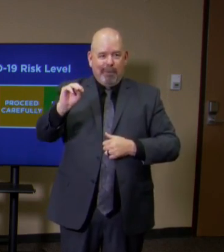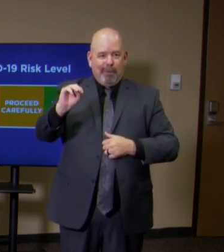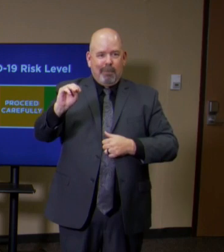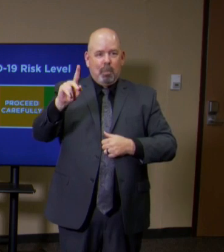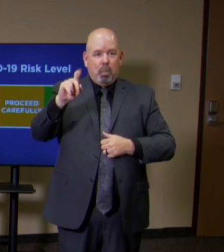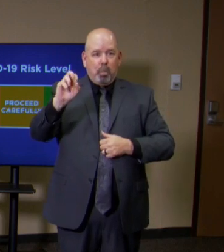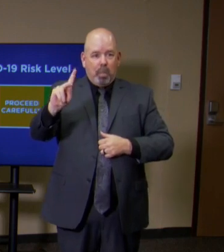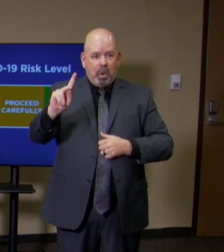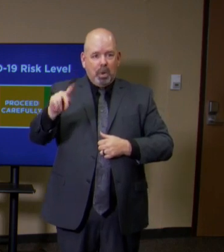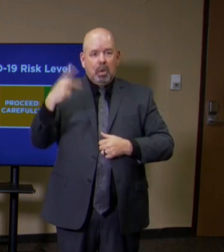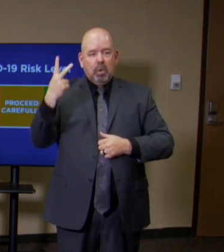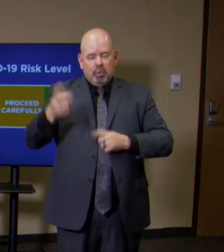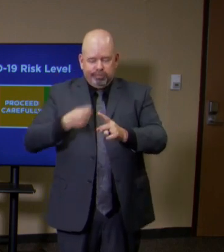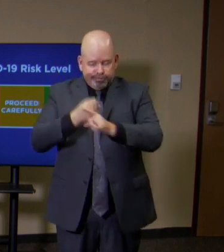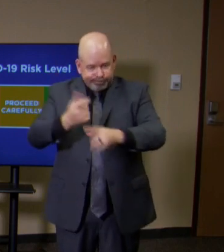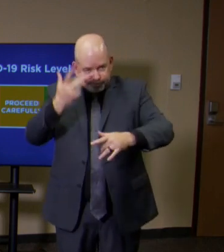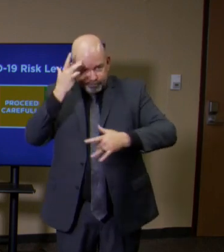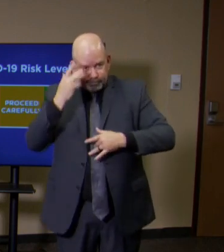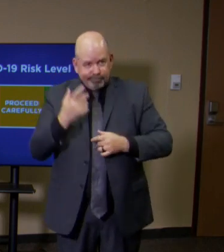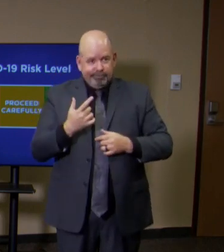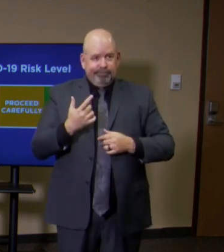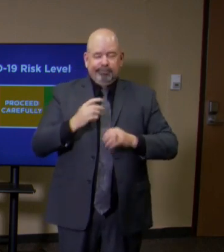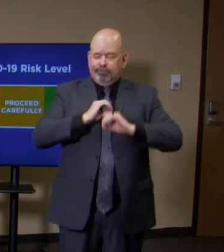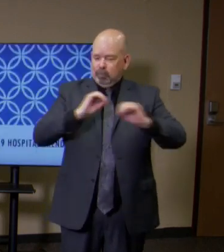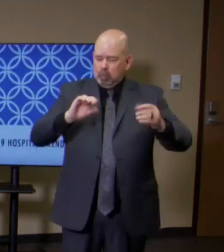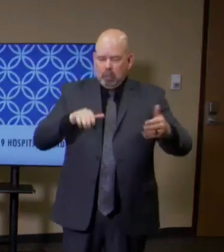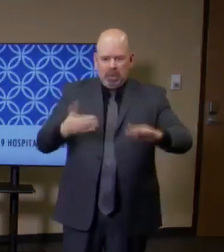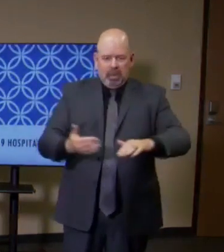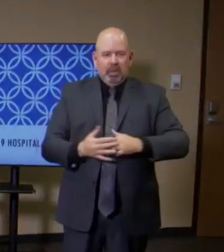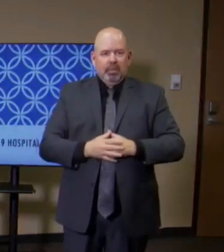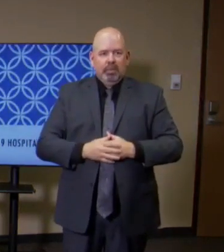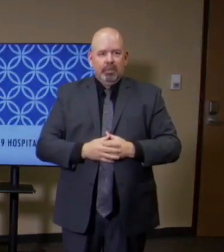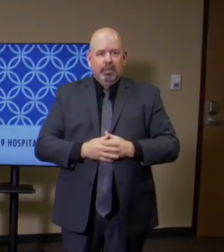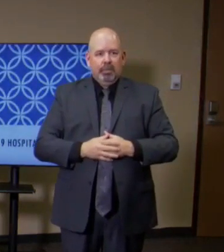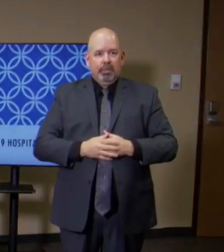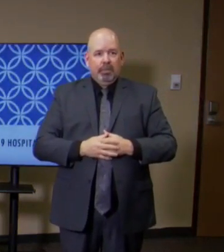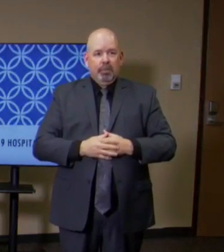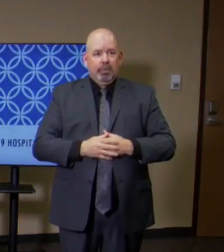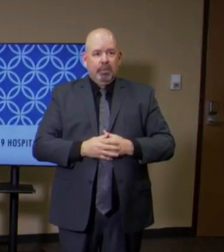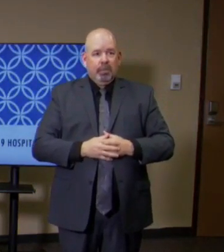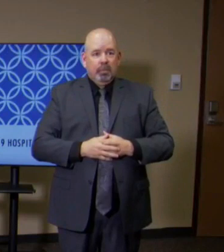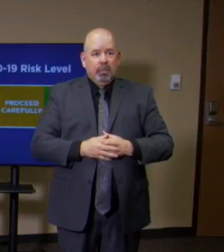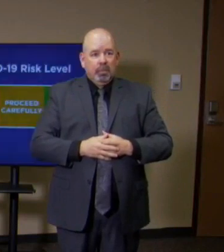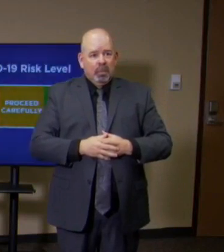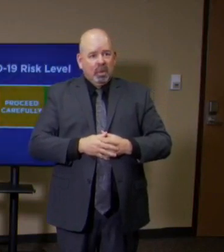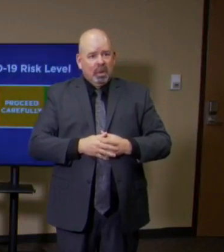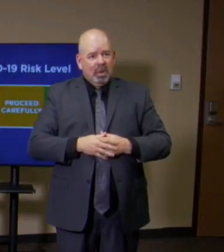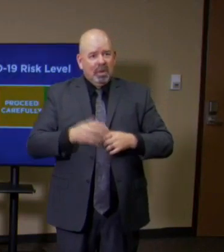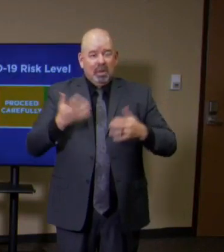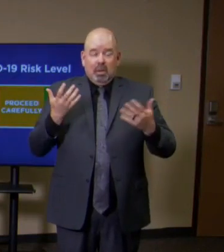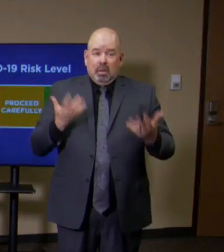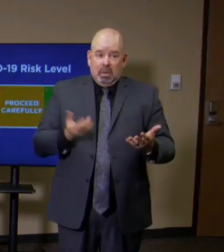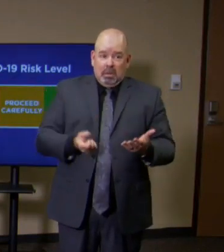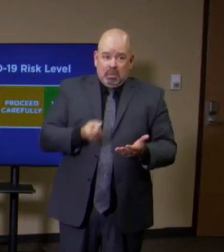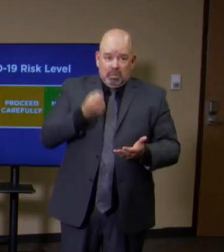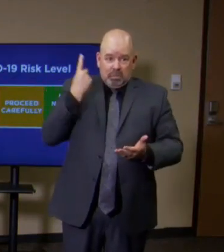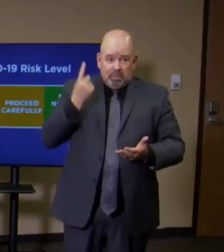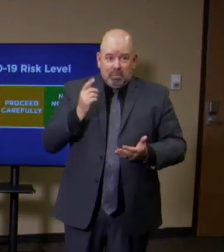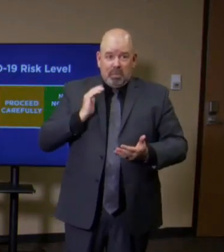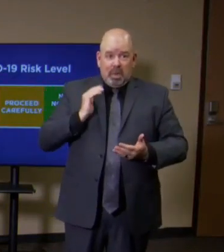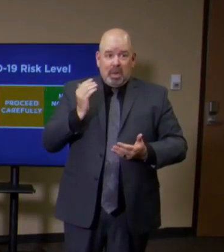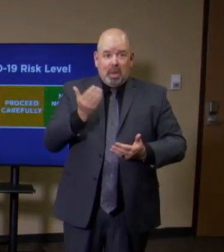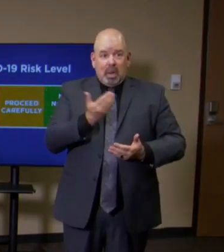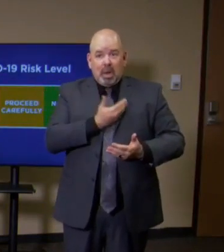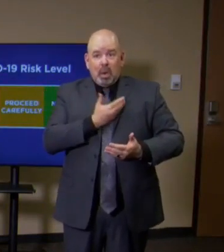deaths. As the judge pointed out, we're still in the red zone for stay home, stay safe.